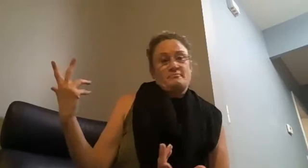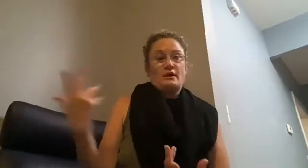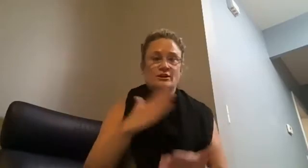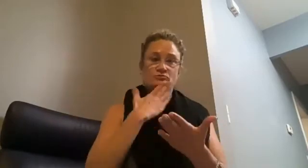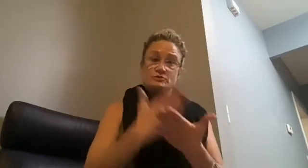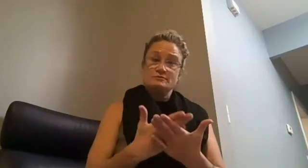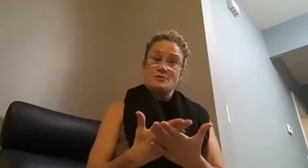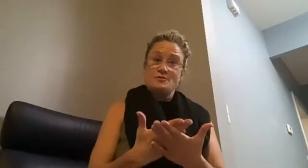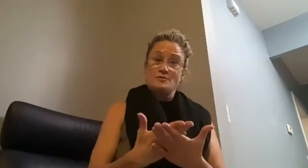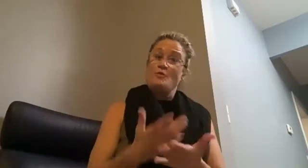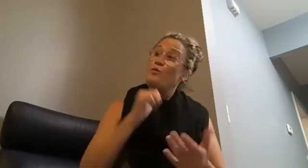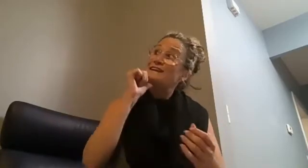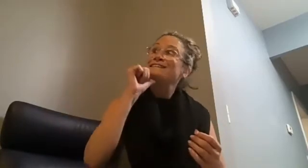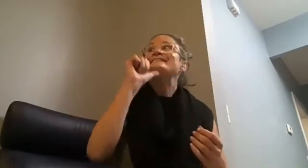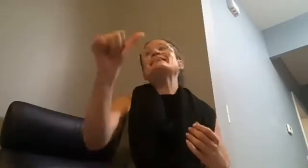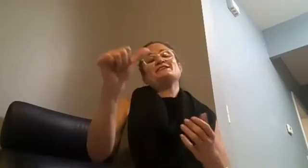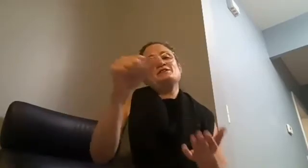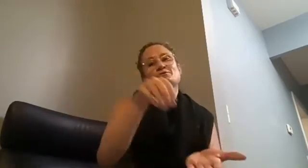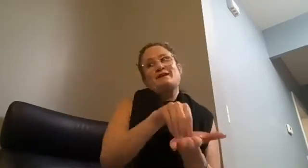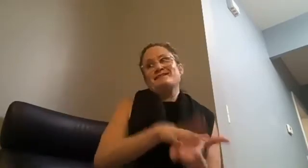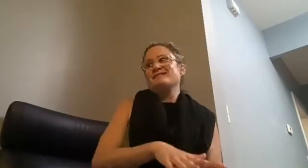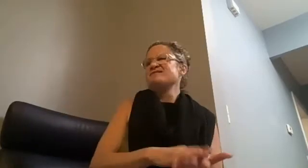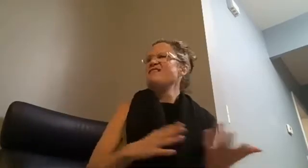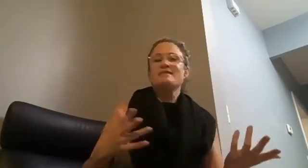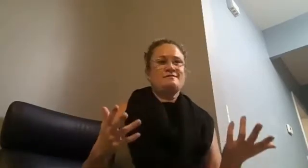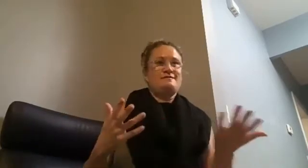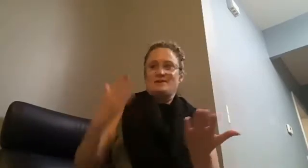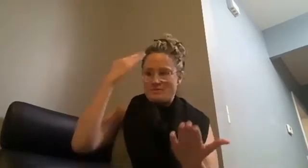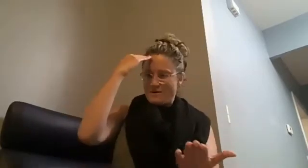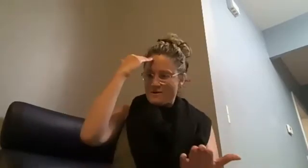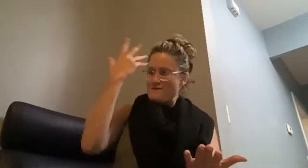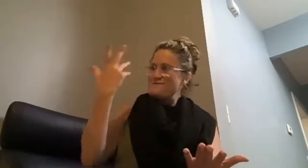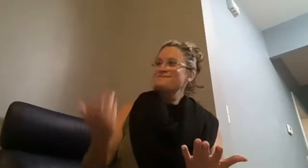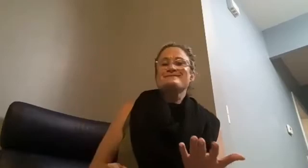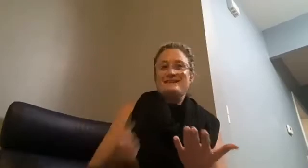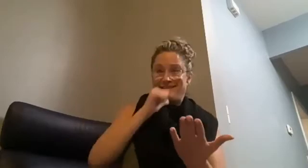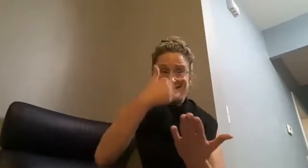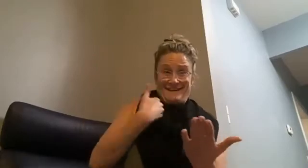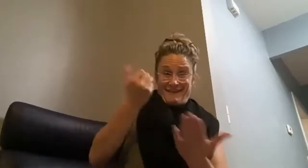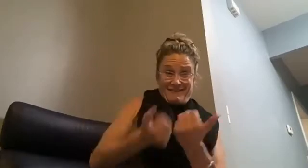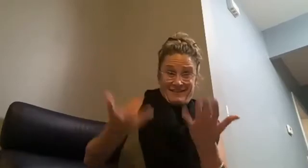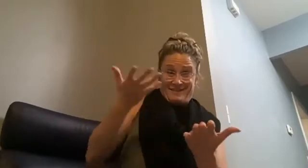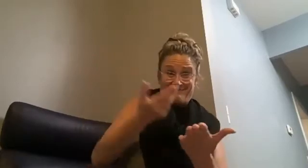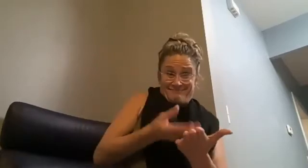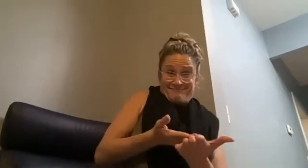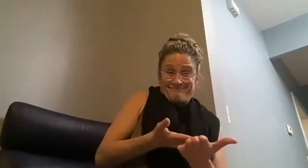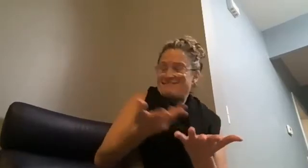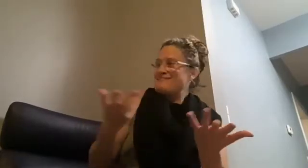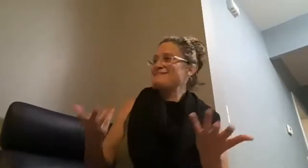that you didn't write down. And I was like, man, this guy knows me so well. What I later found out is literally asked everybody